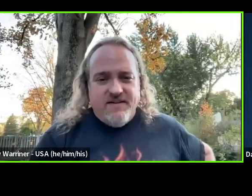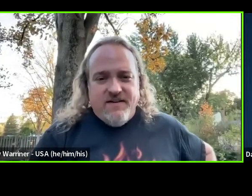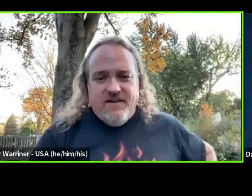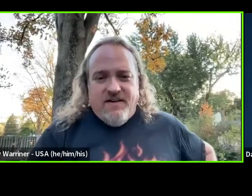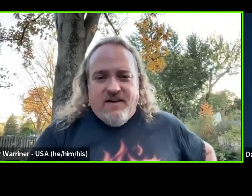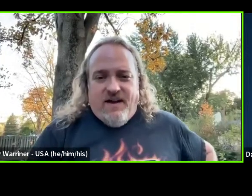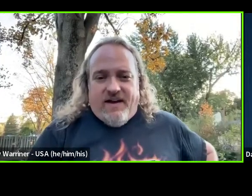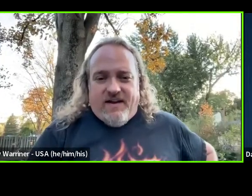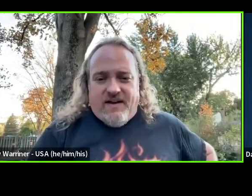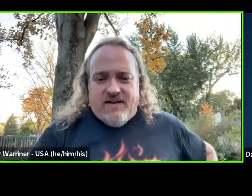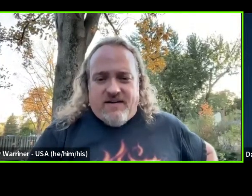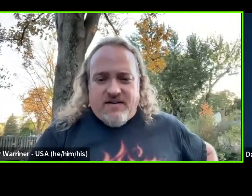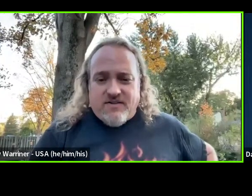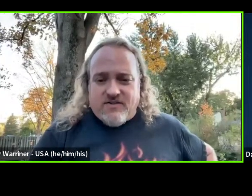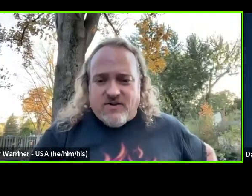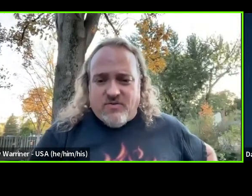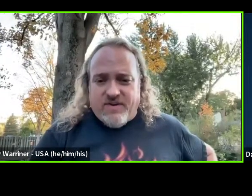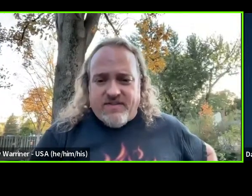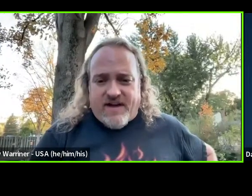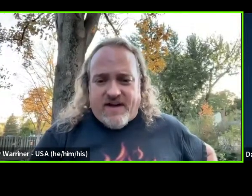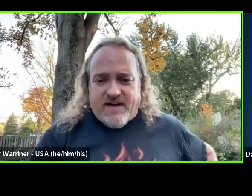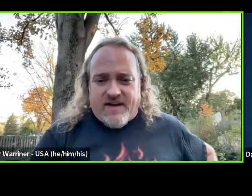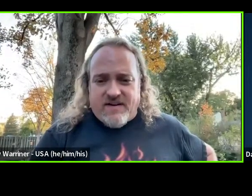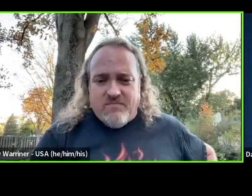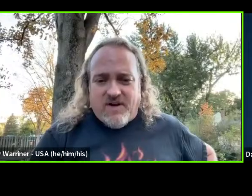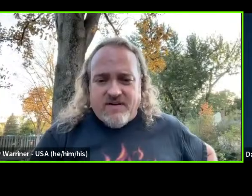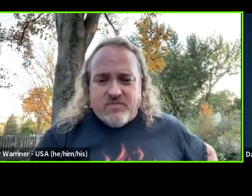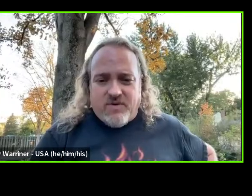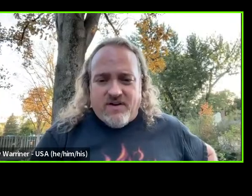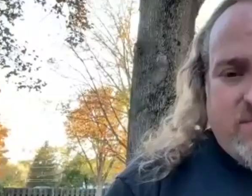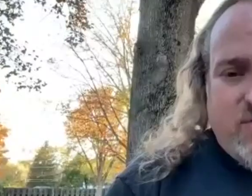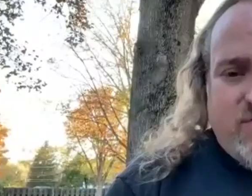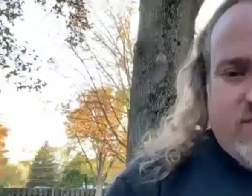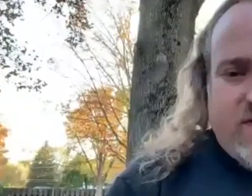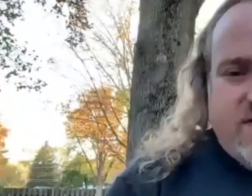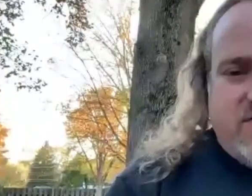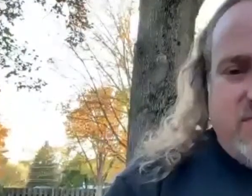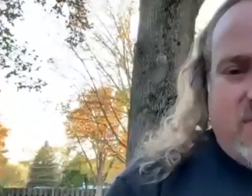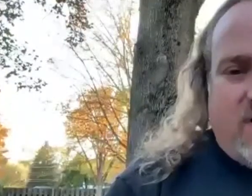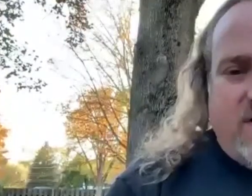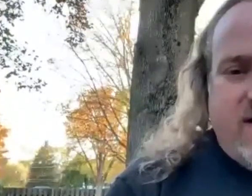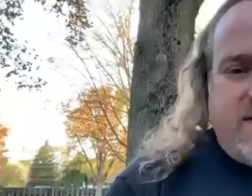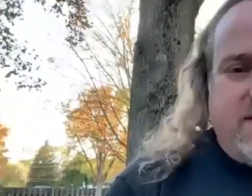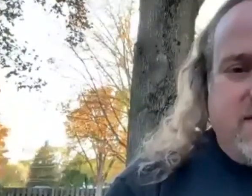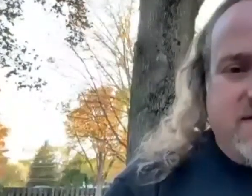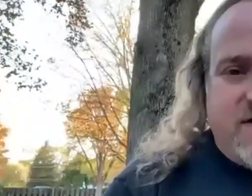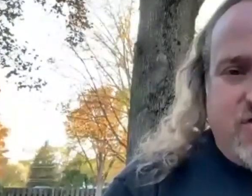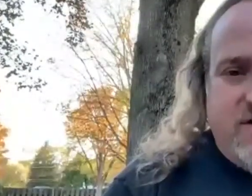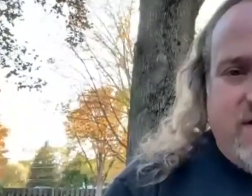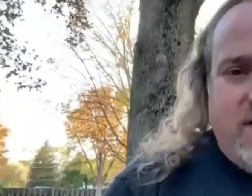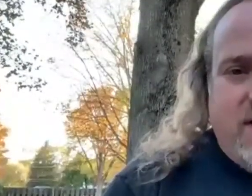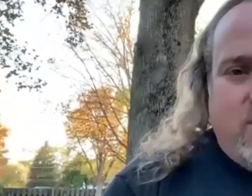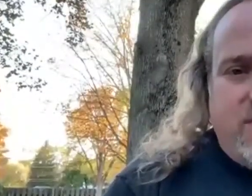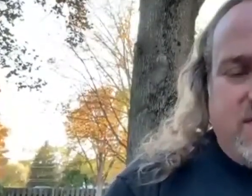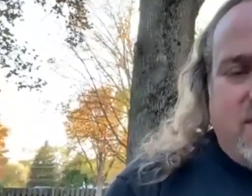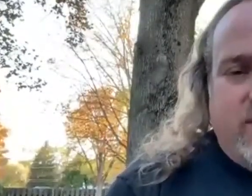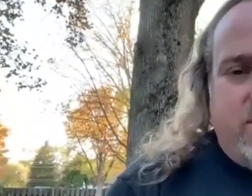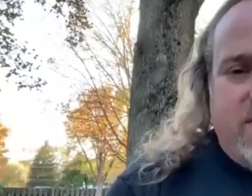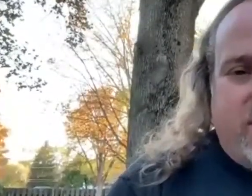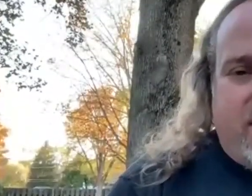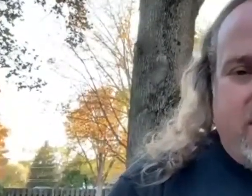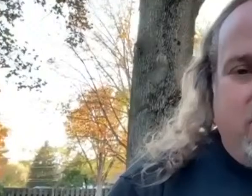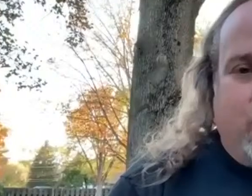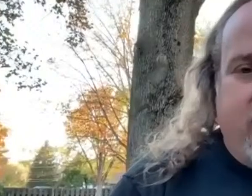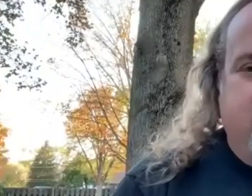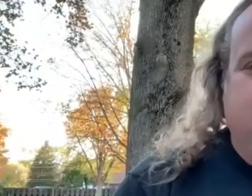fantastic. And so with that in mind, we're going to move into our next session, which is going to